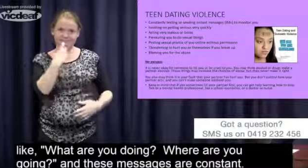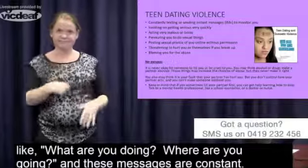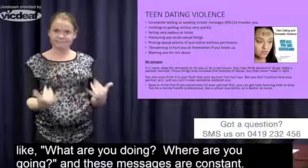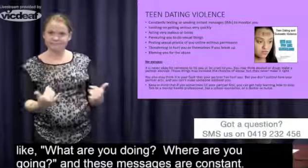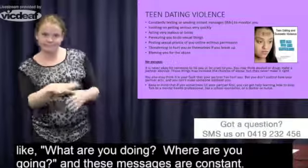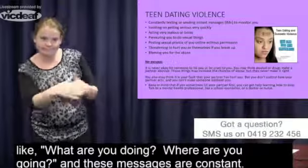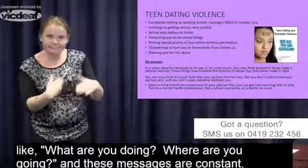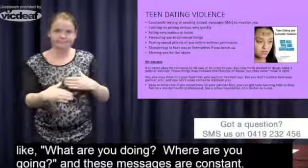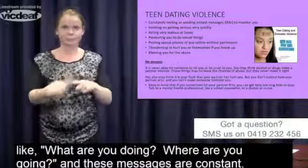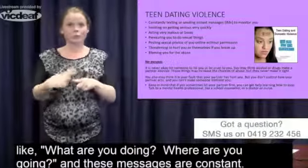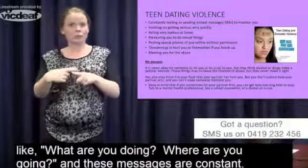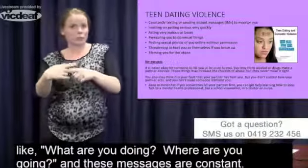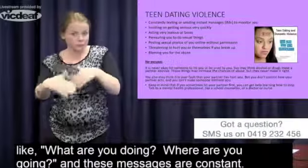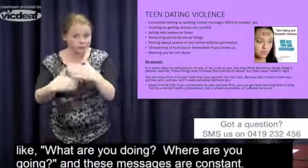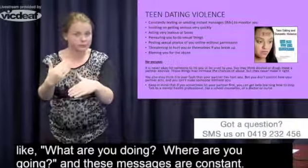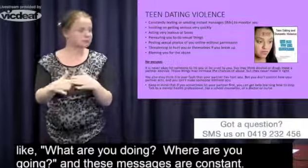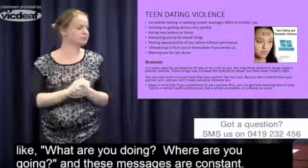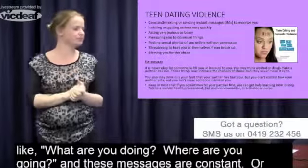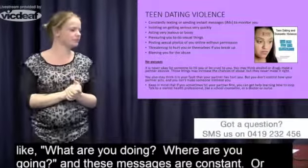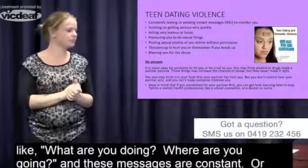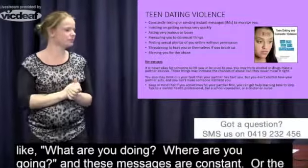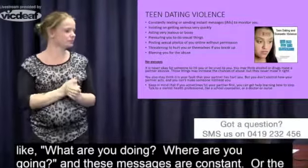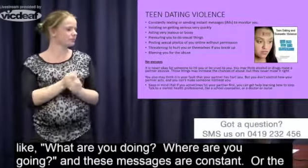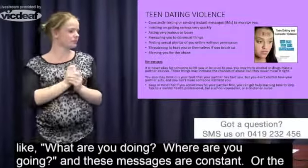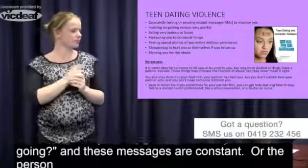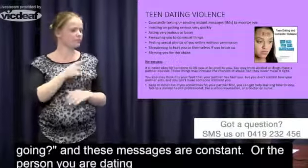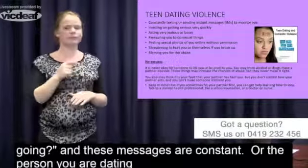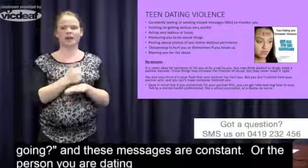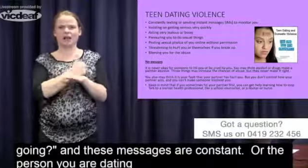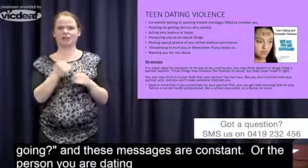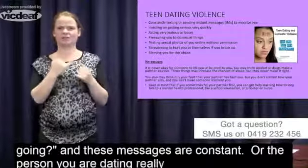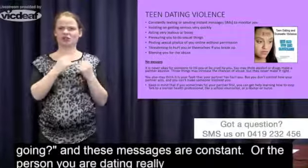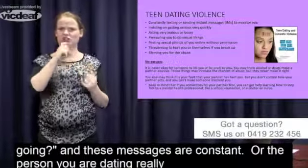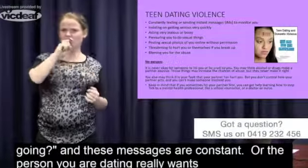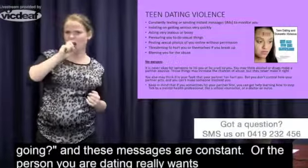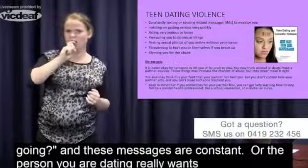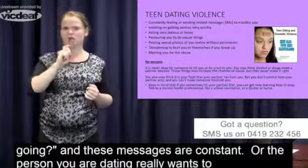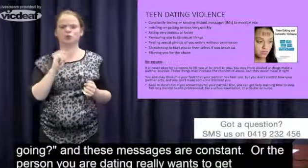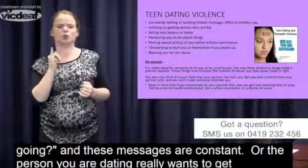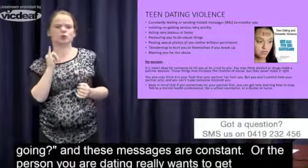Or the person that you're dating really wants to get into a serious relationship really